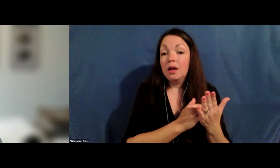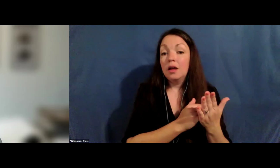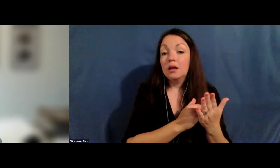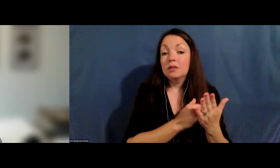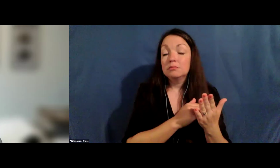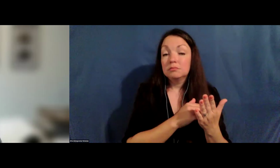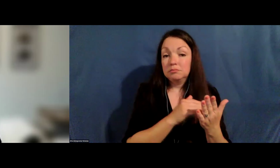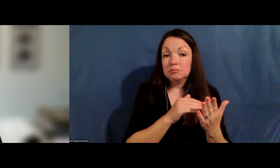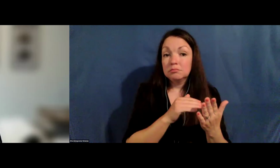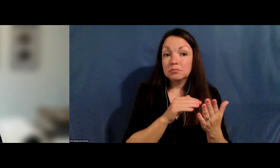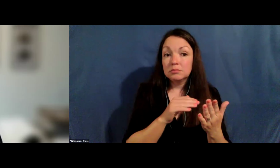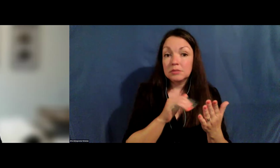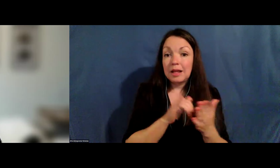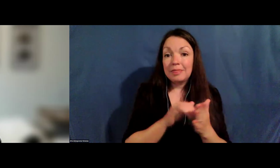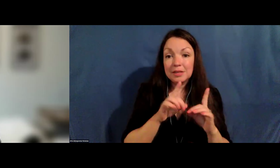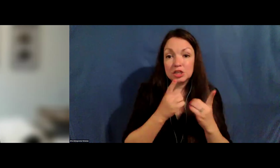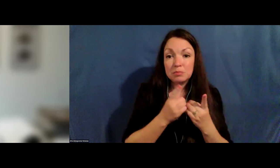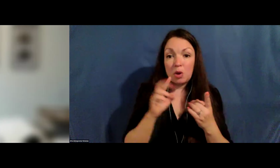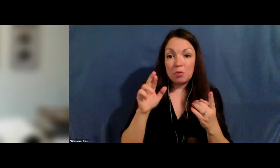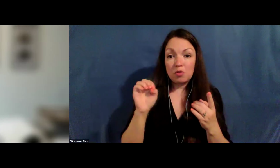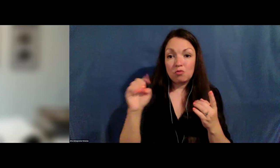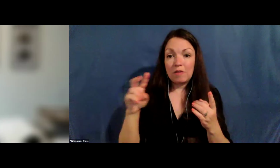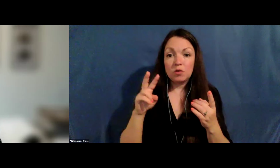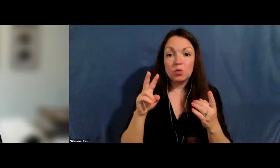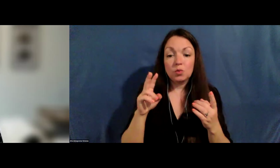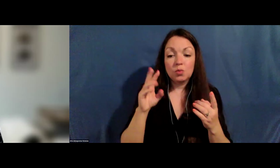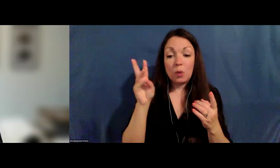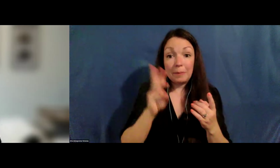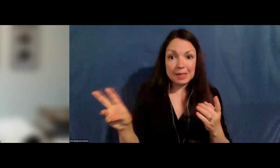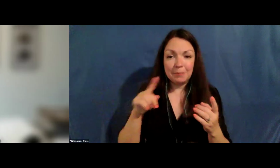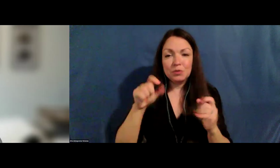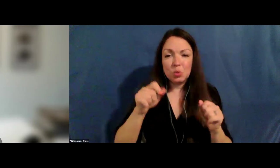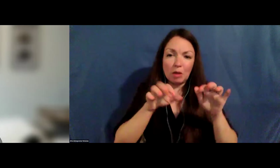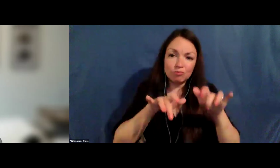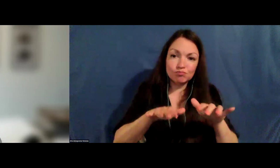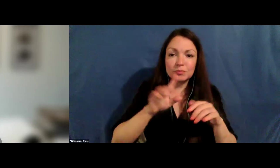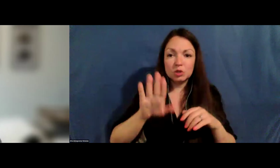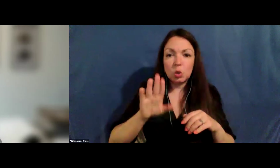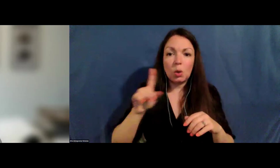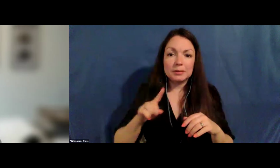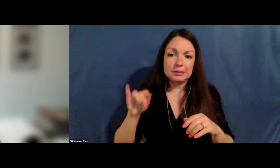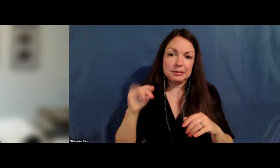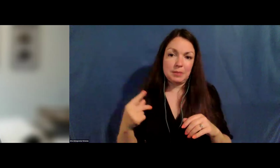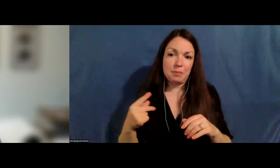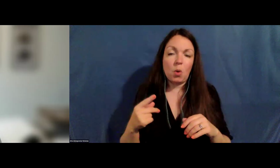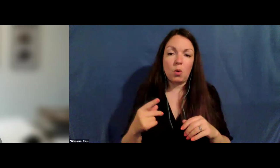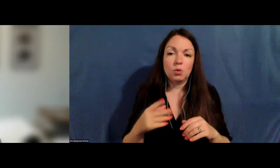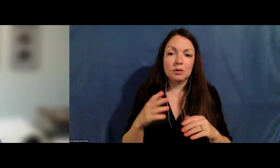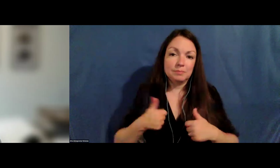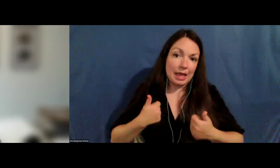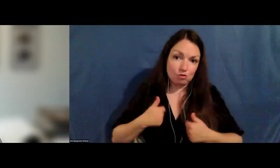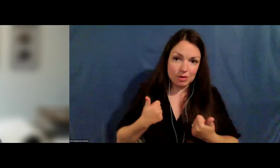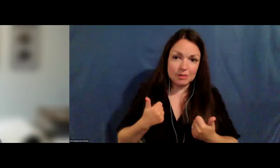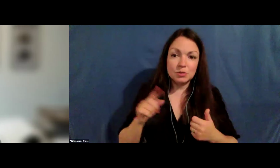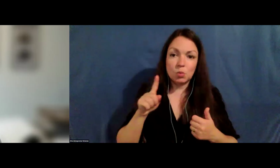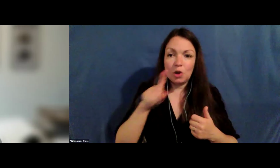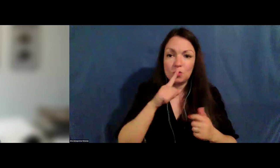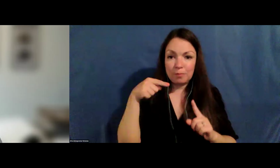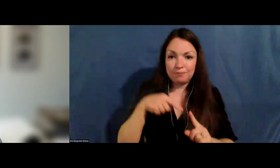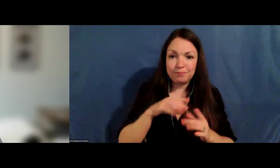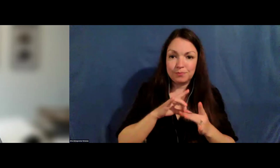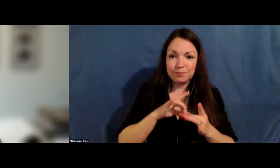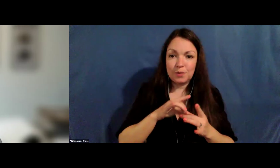locator that is on the Department of Revenue's website. You can go on there, you can put in the zip code or the address where you are located to